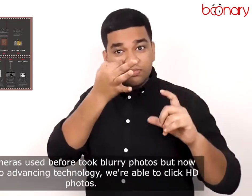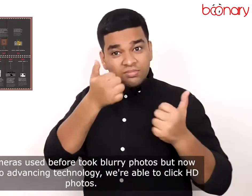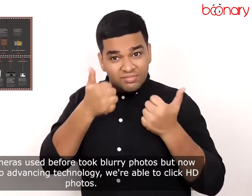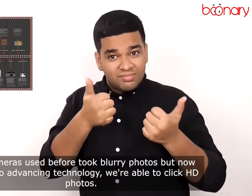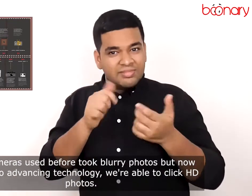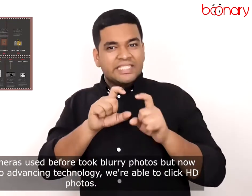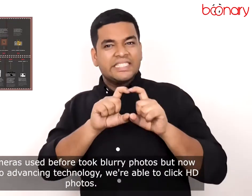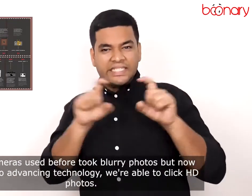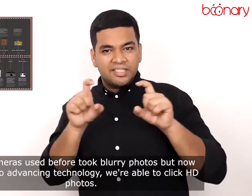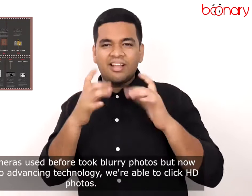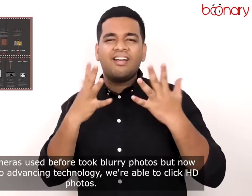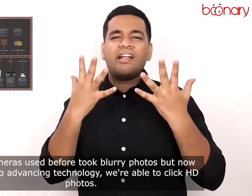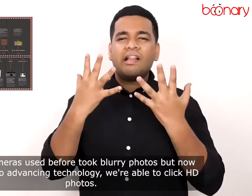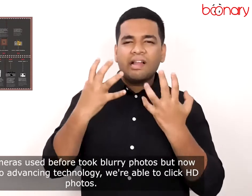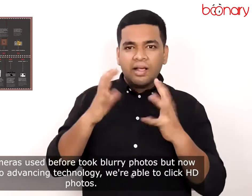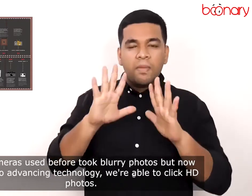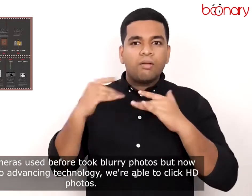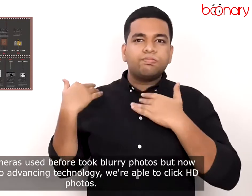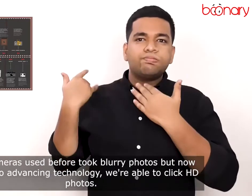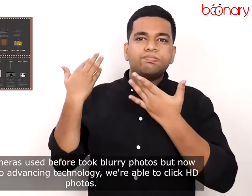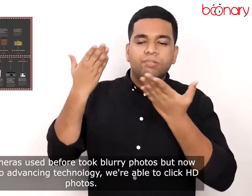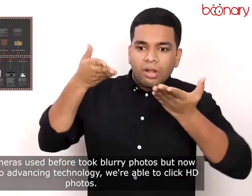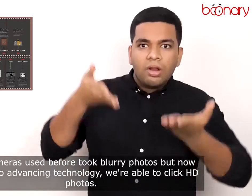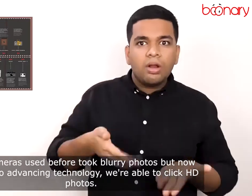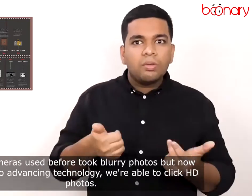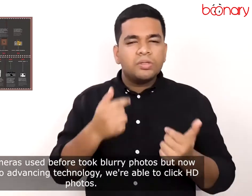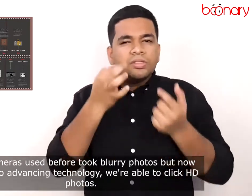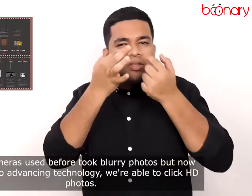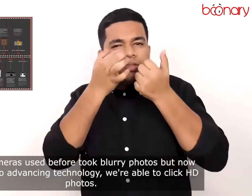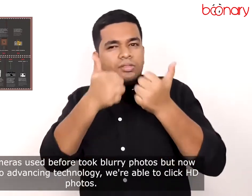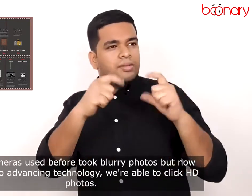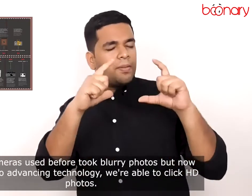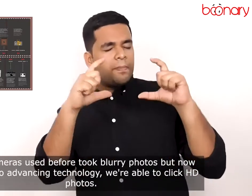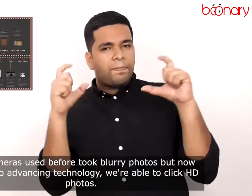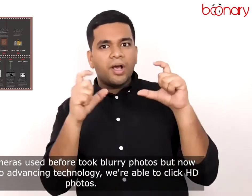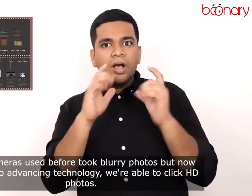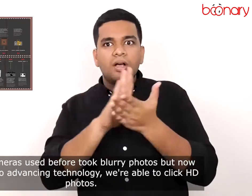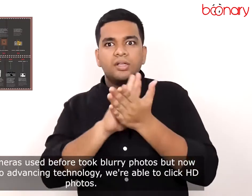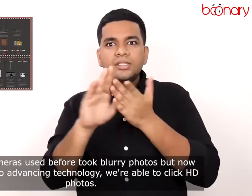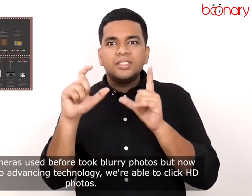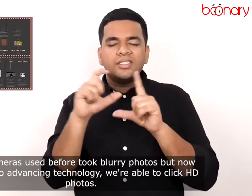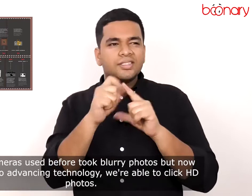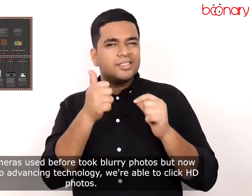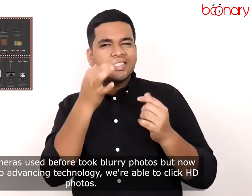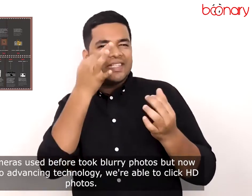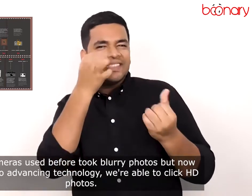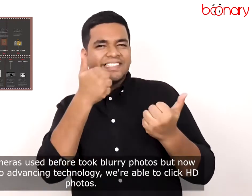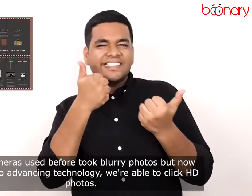took blurry pictures, but now, thanks to advancing technology, we're able to click HD photos.